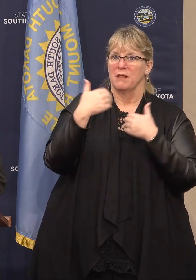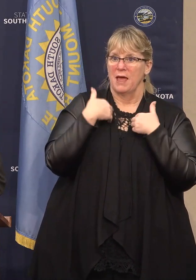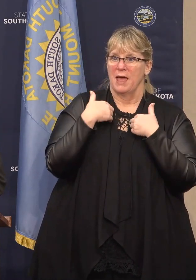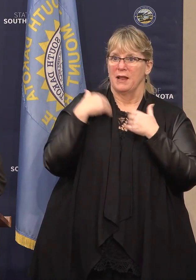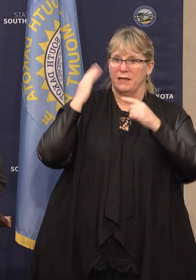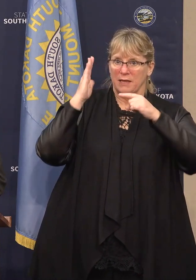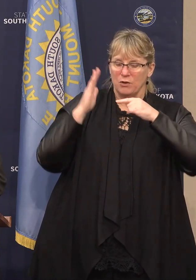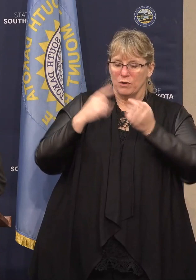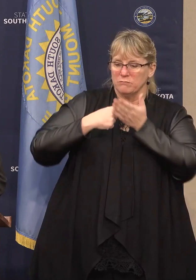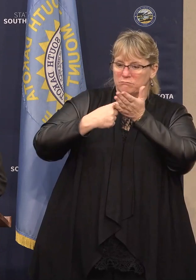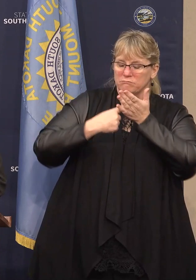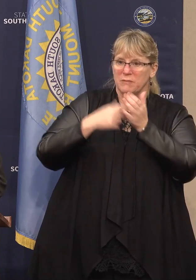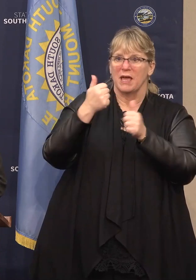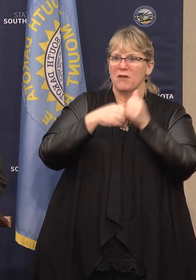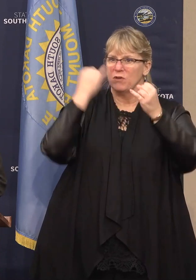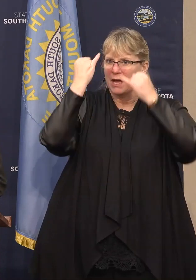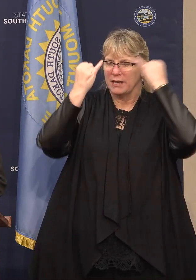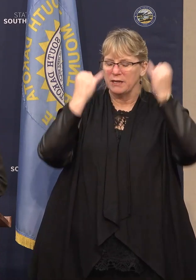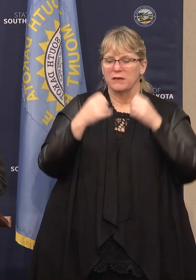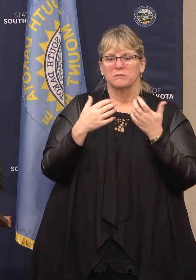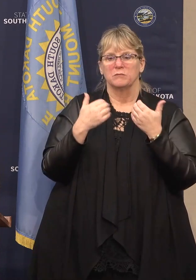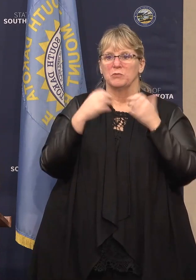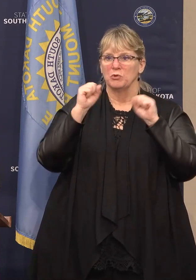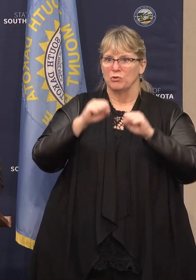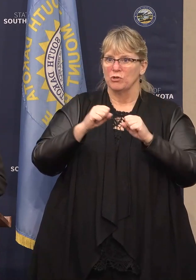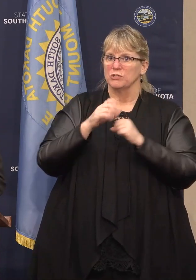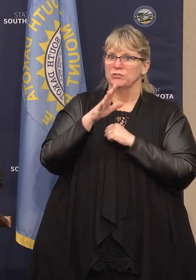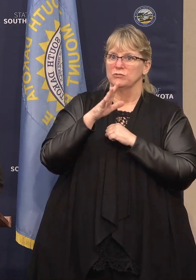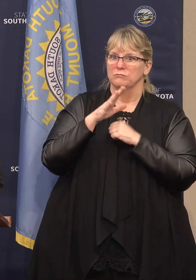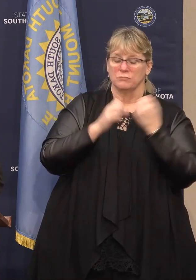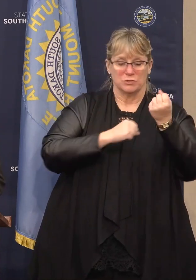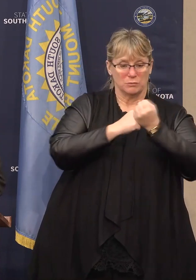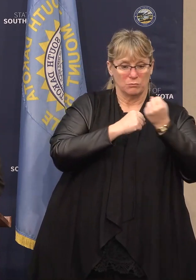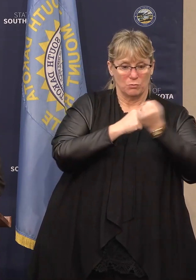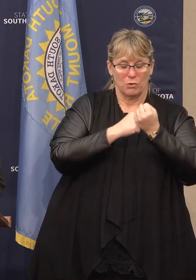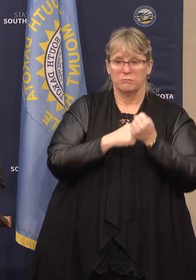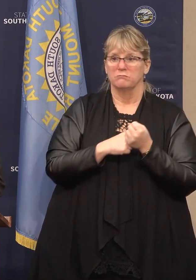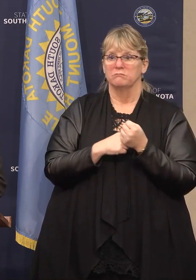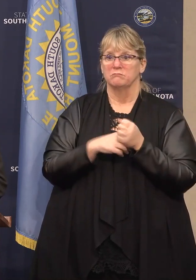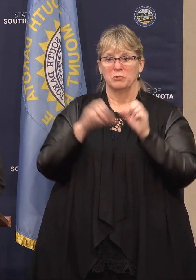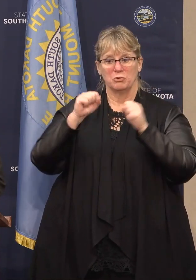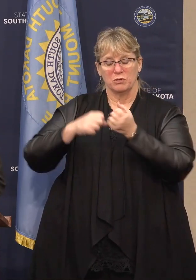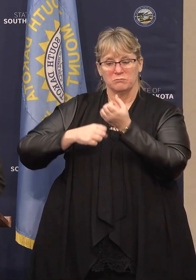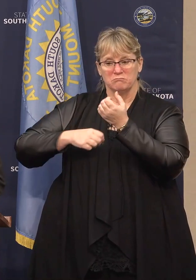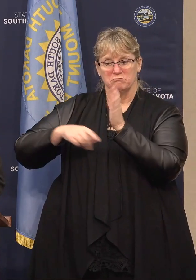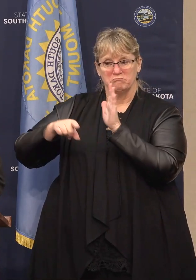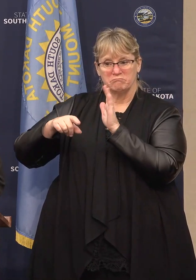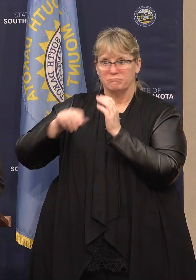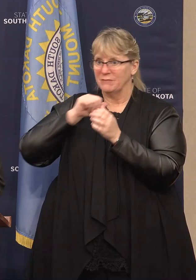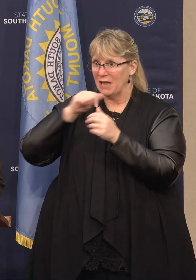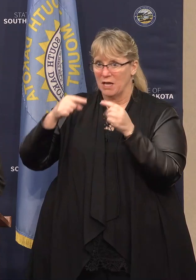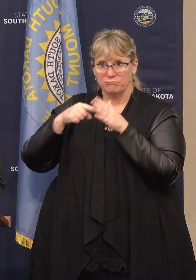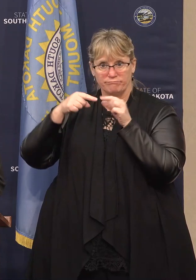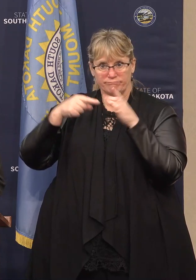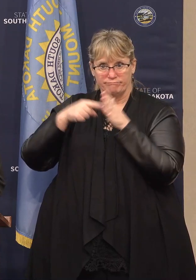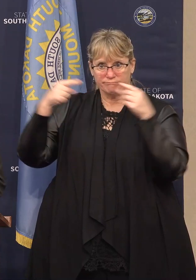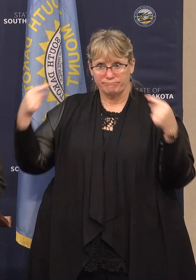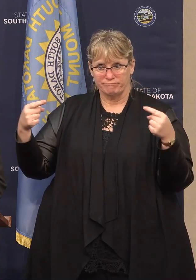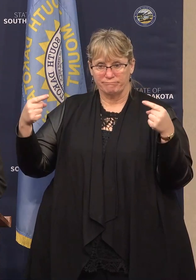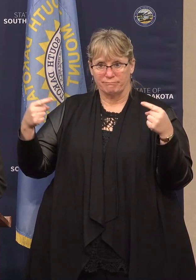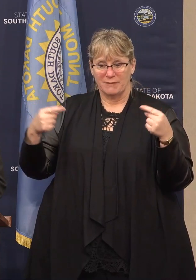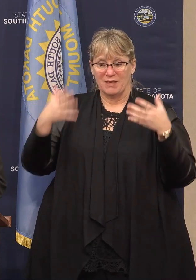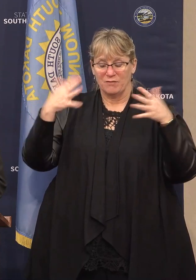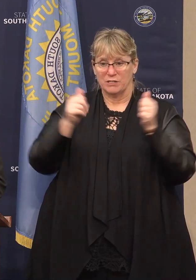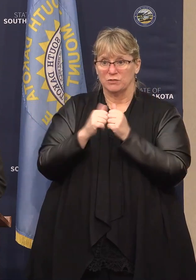Everybody's idea got consideration. You had the chance to talk for it. You had the chance to talk against it. And at the end of the day, you voted, and that